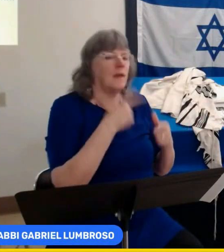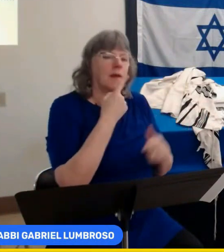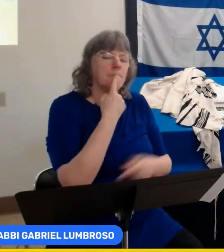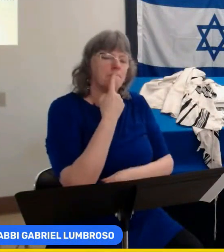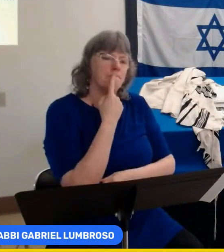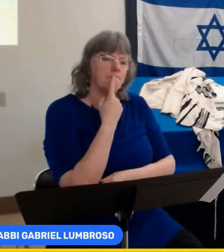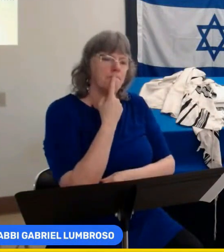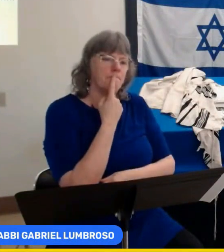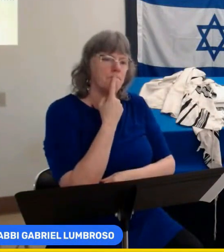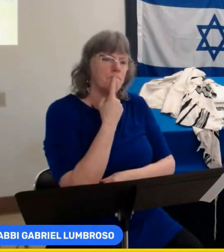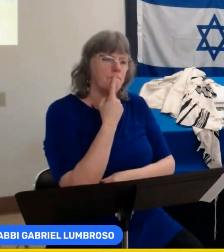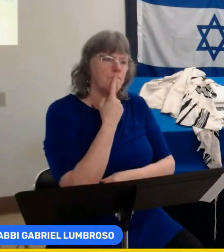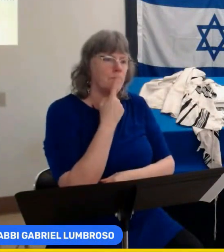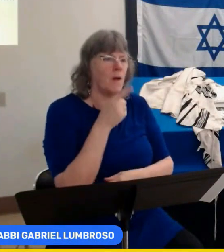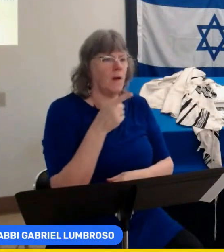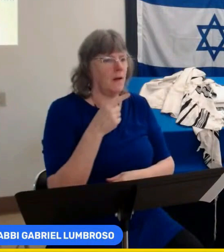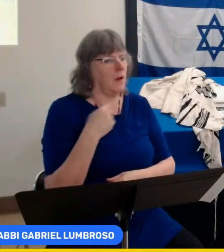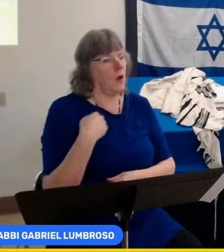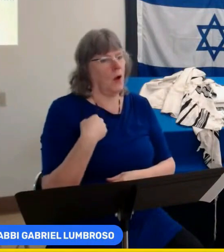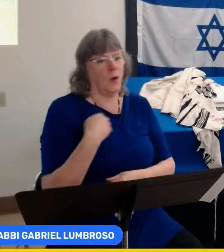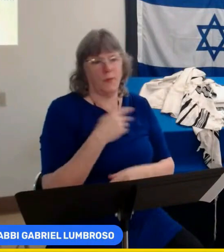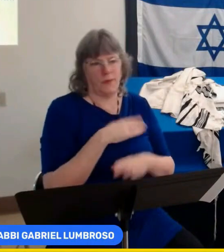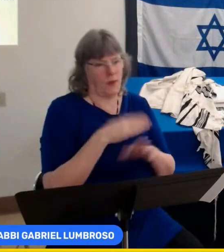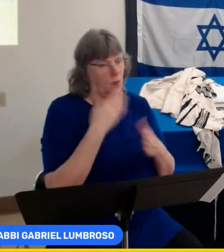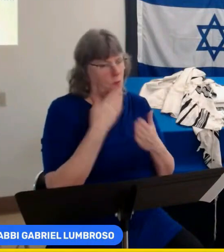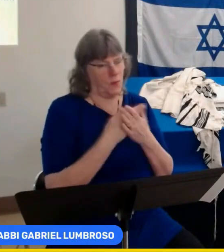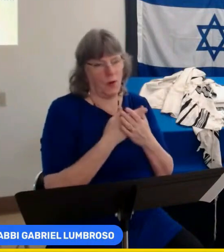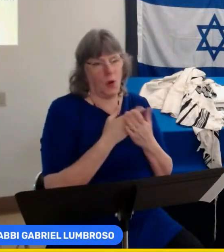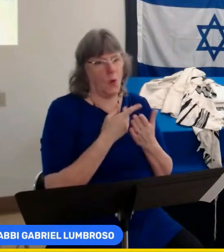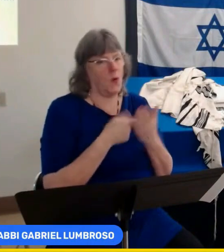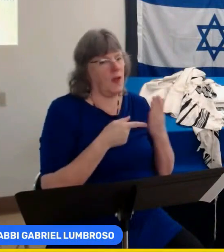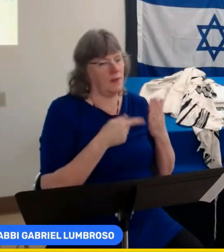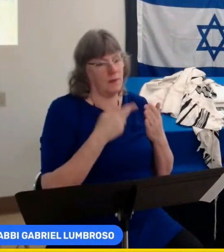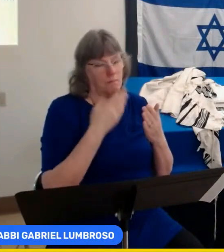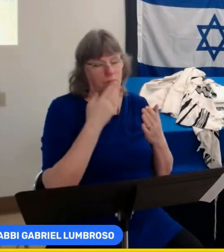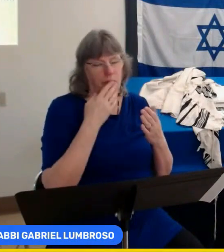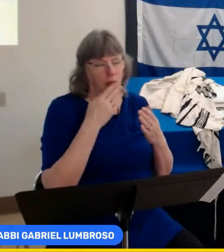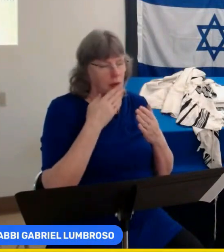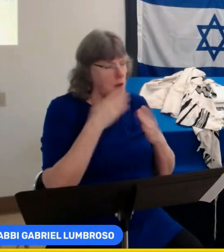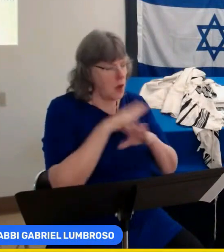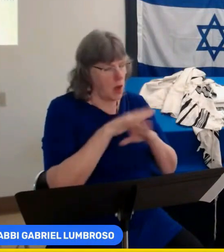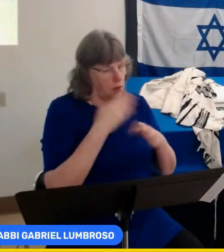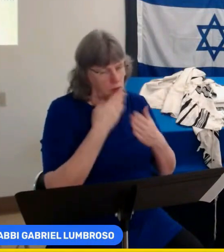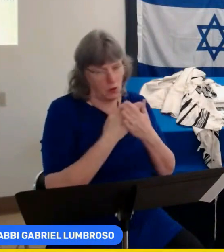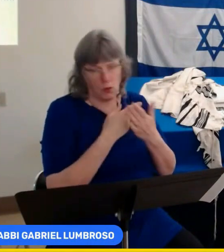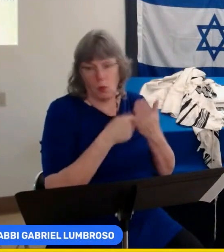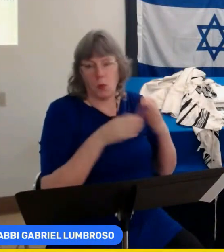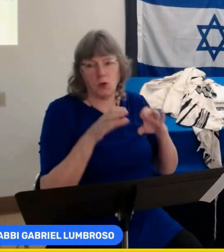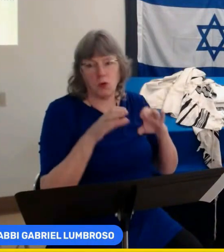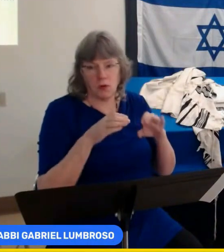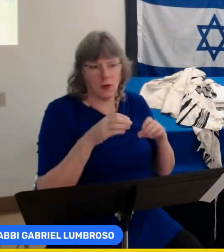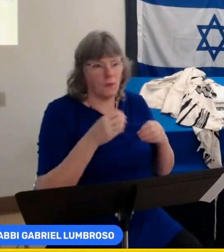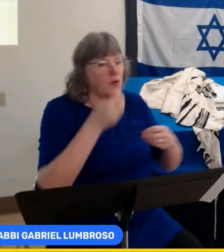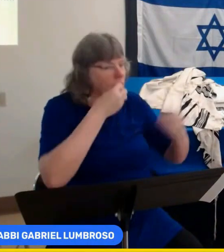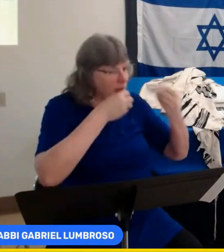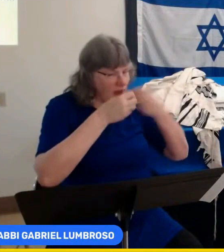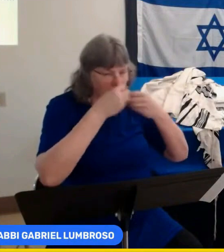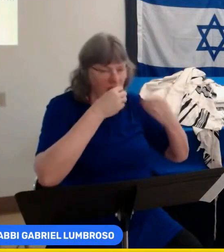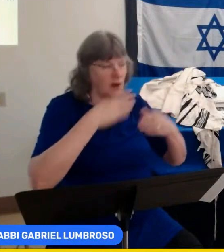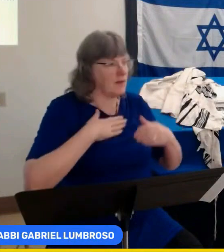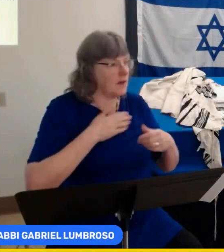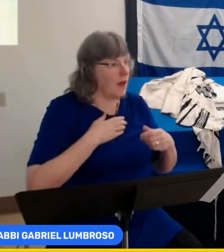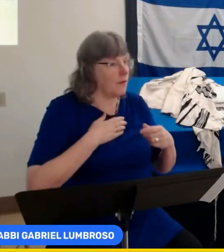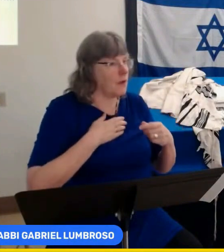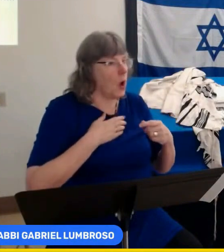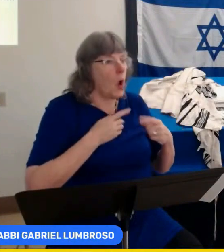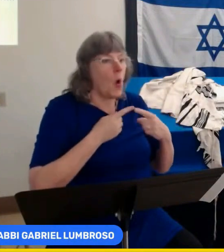themselves, "Oh, we are being really bad. It is shameful what we're doing. Here we are, providing for ourselves while